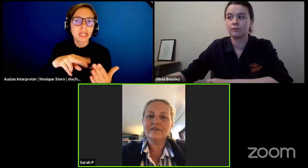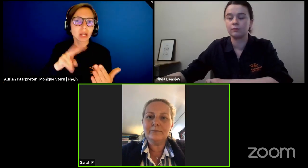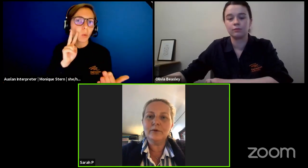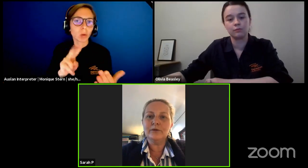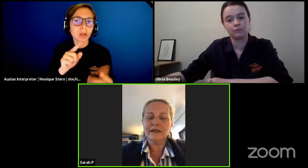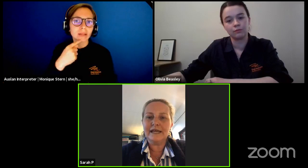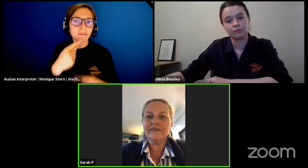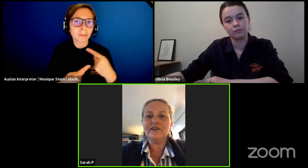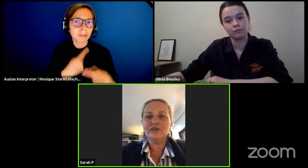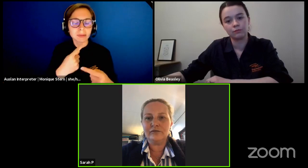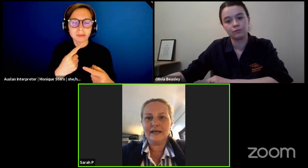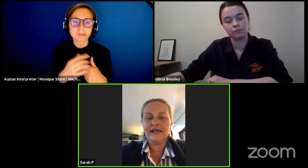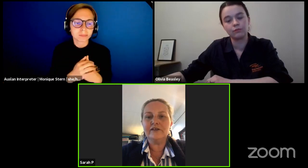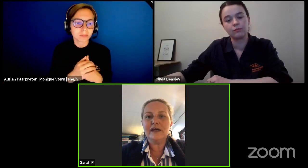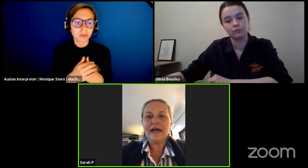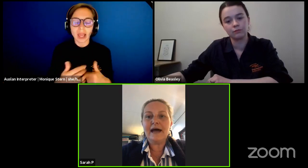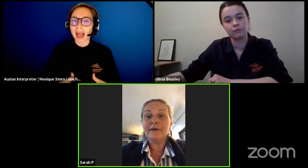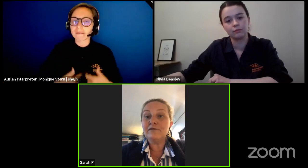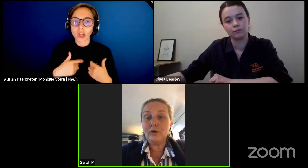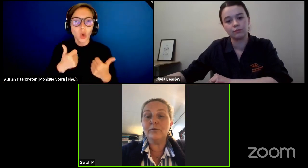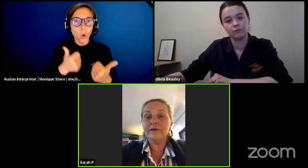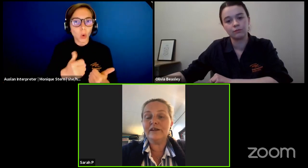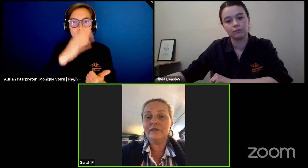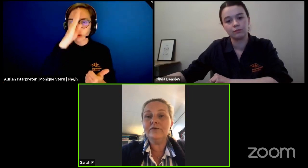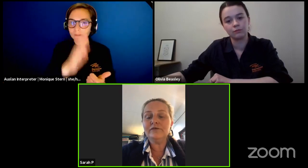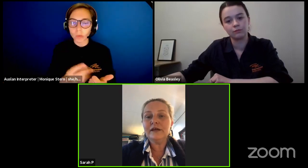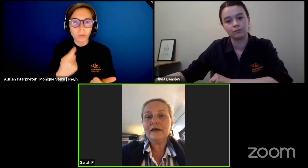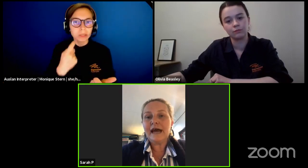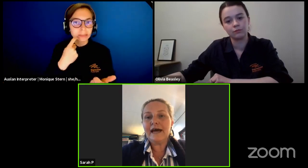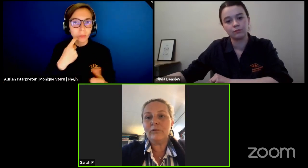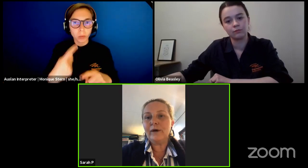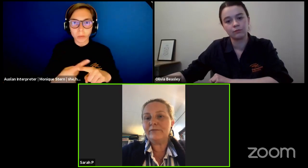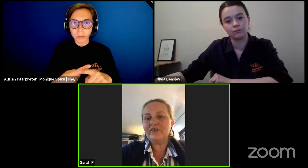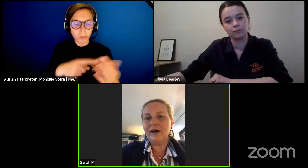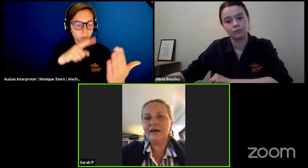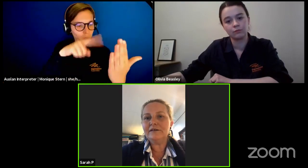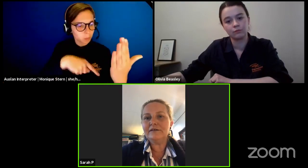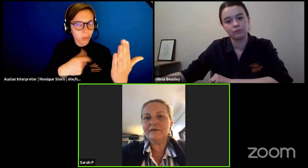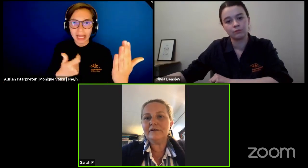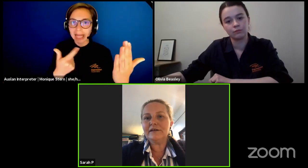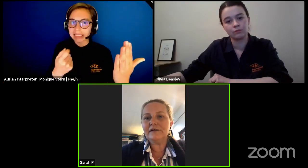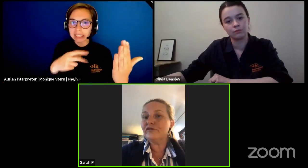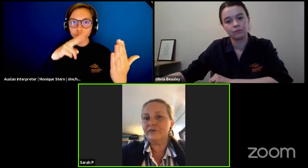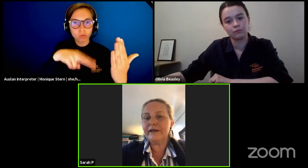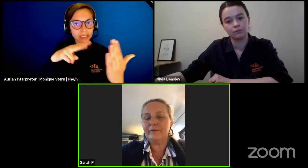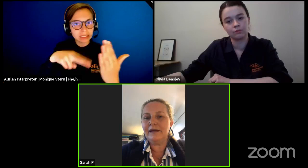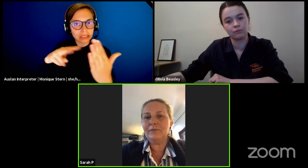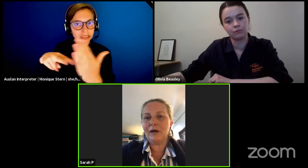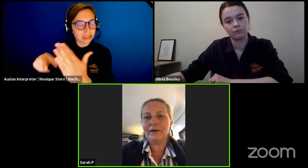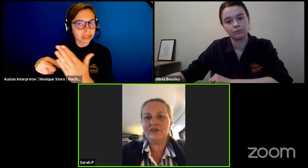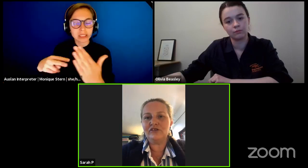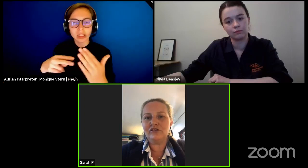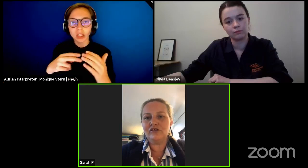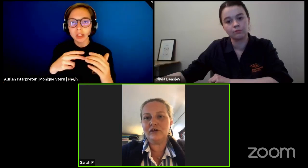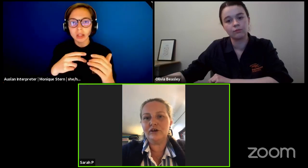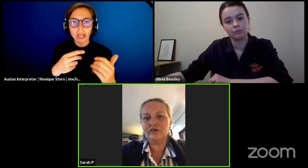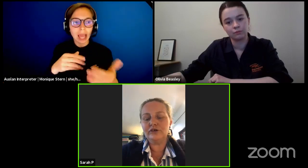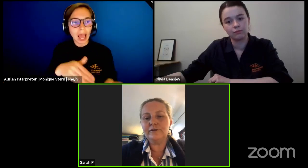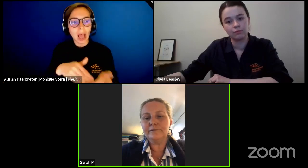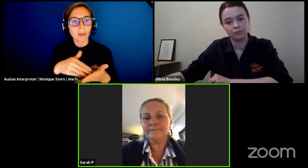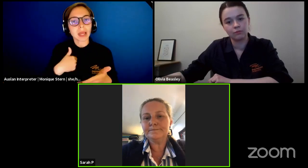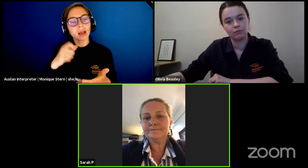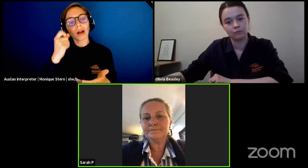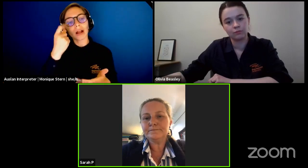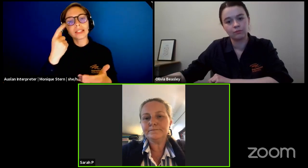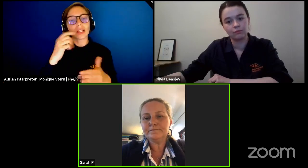very simple, easy to read, informative website that I often recommend my patients to